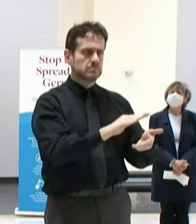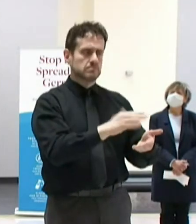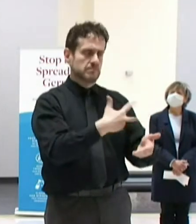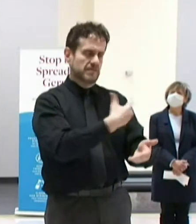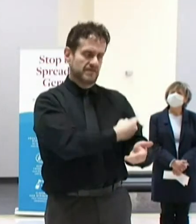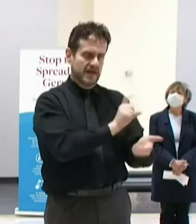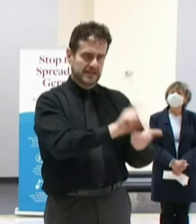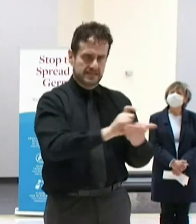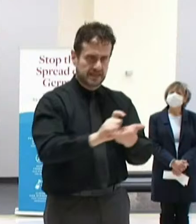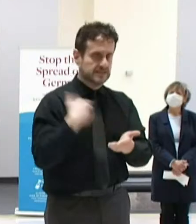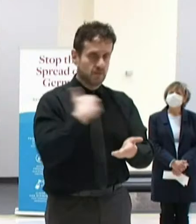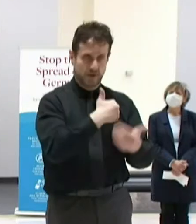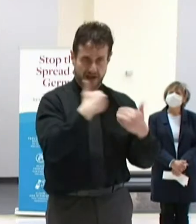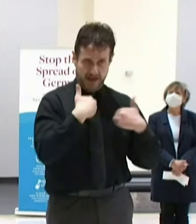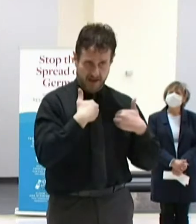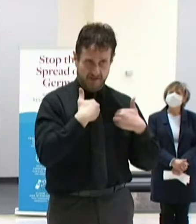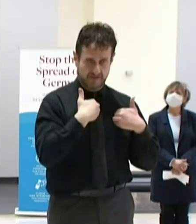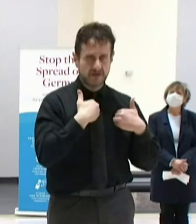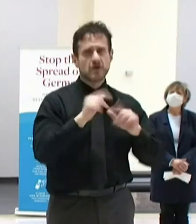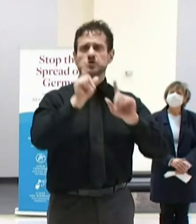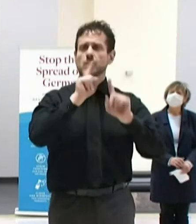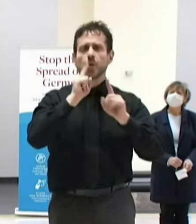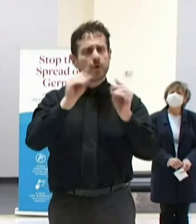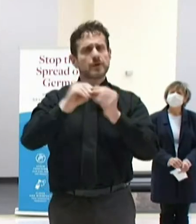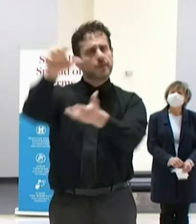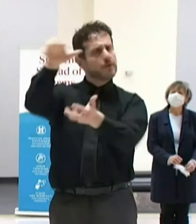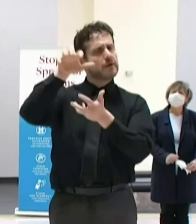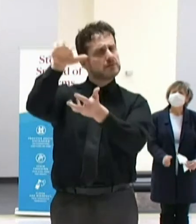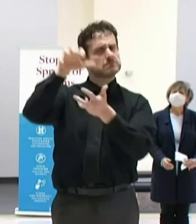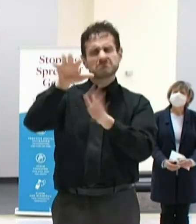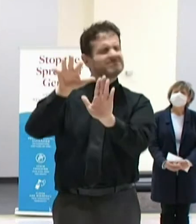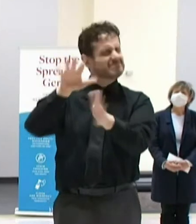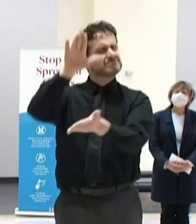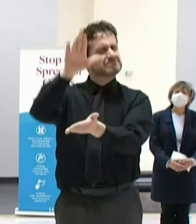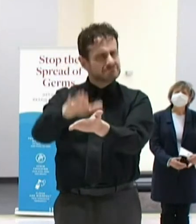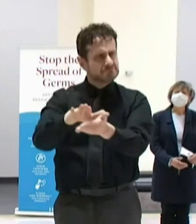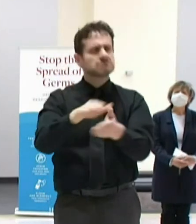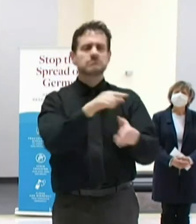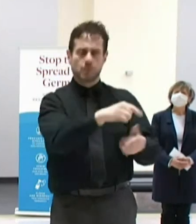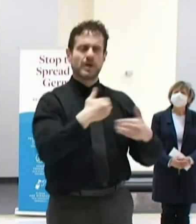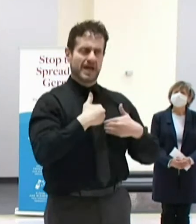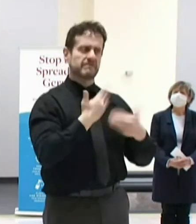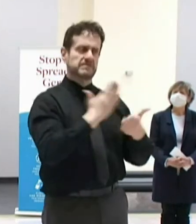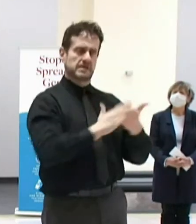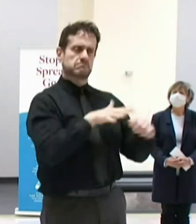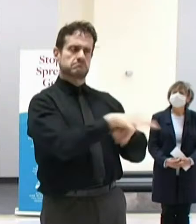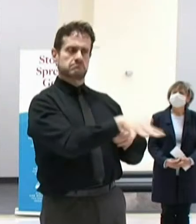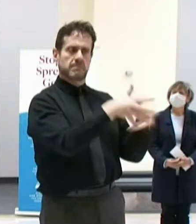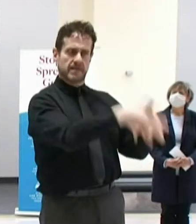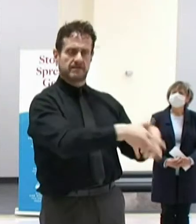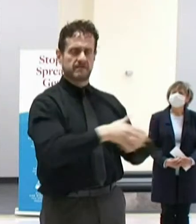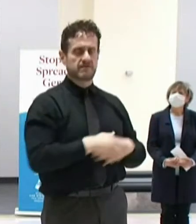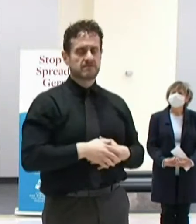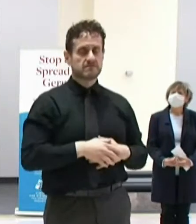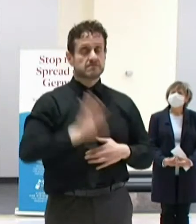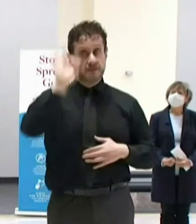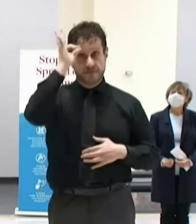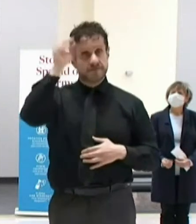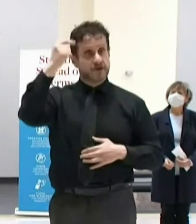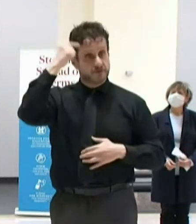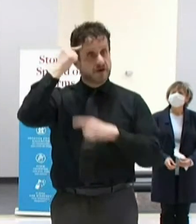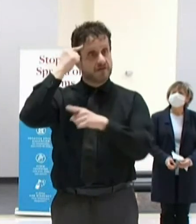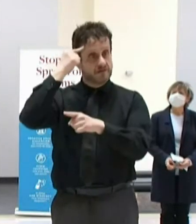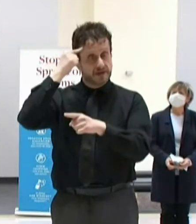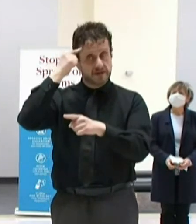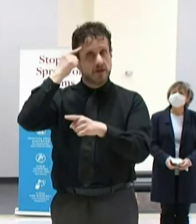of vaccines that we're getting for the state. And we obviously, the federal government has made all